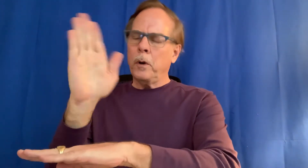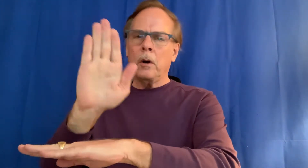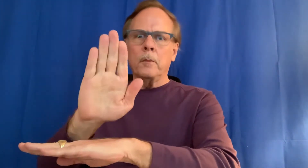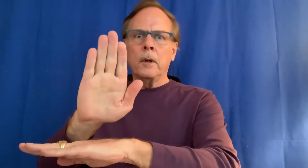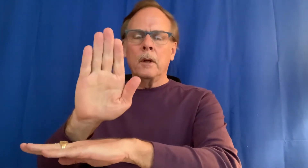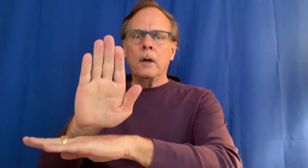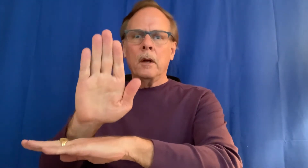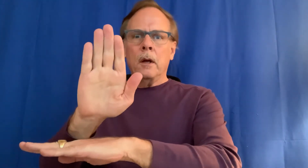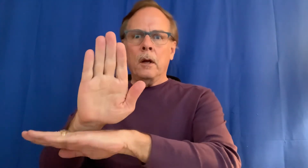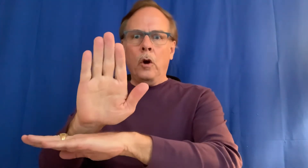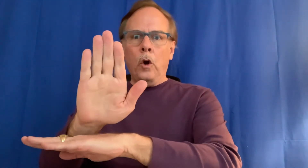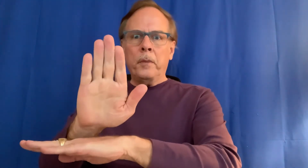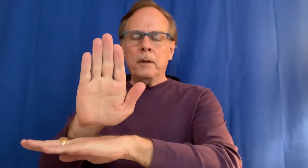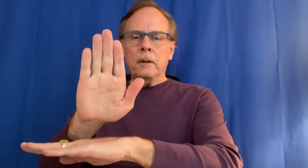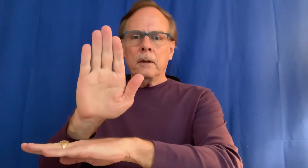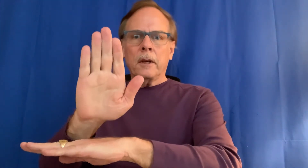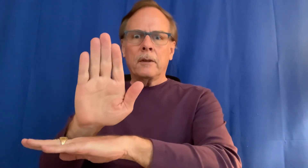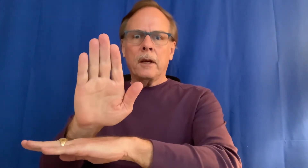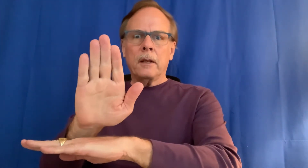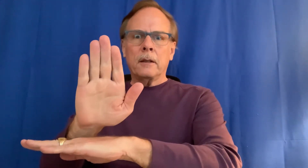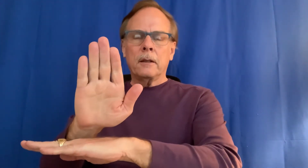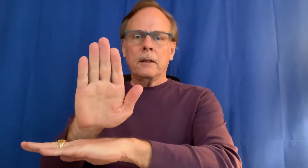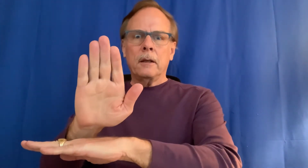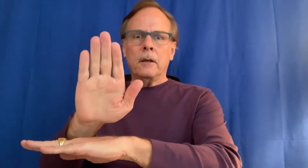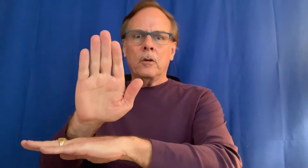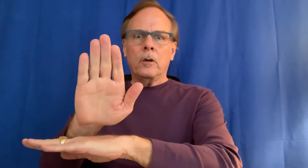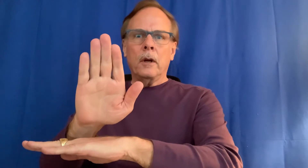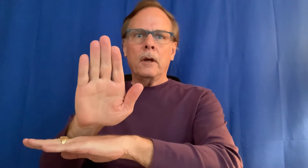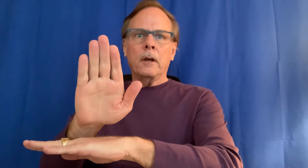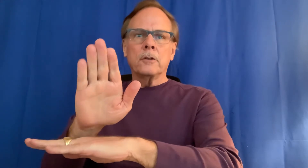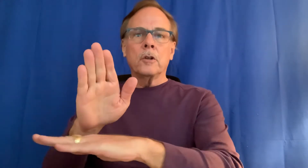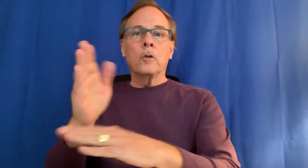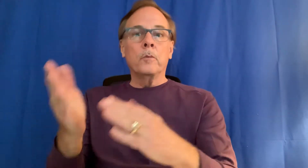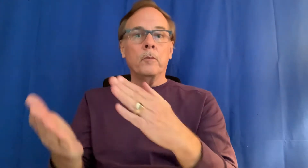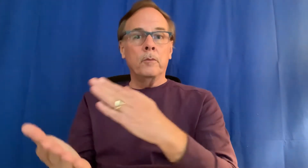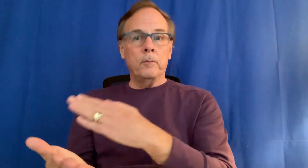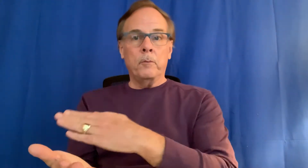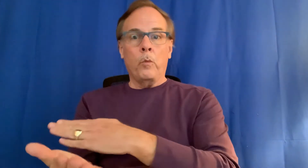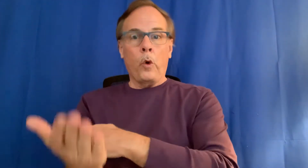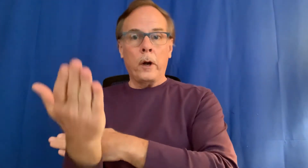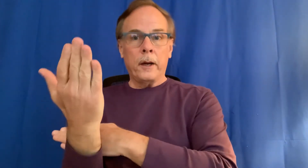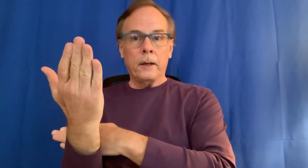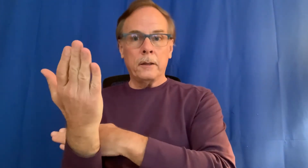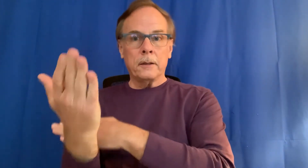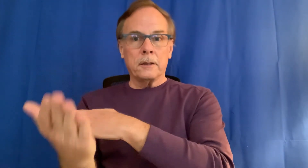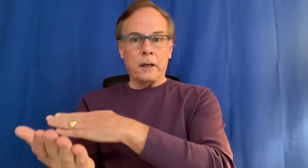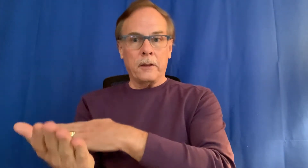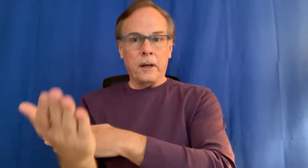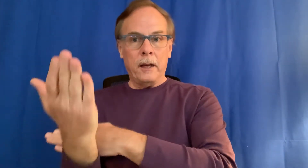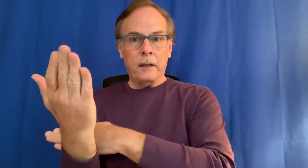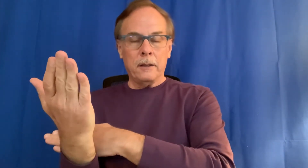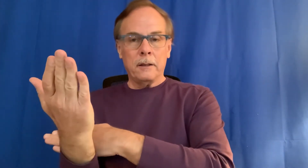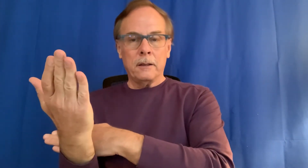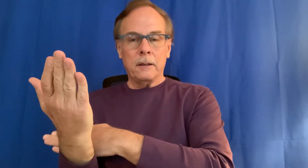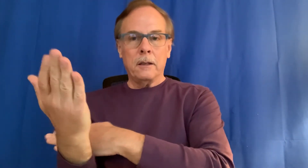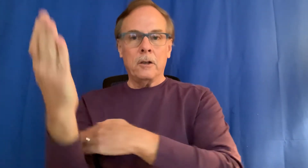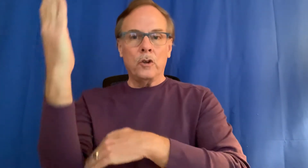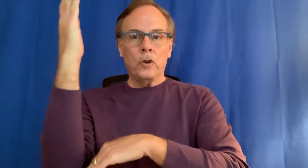palm open like that. So morning is like that,